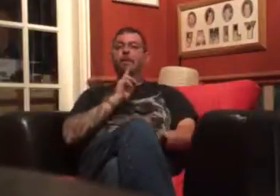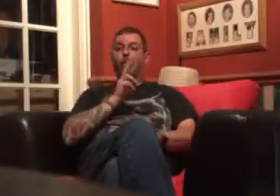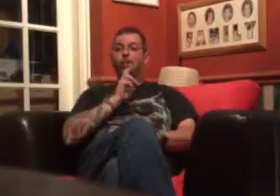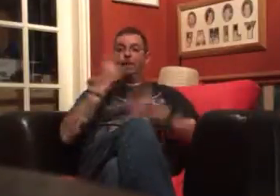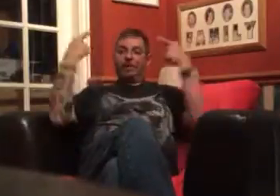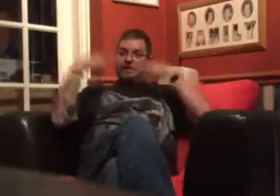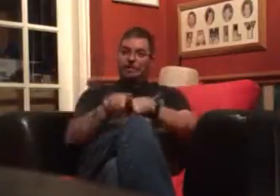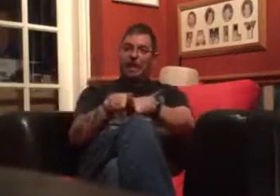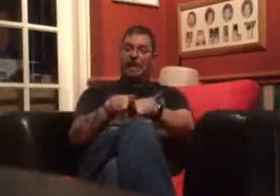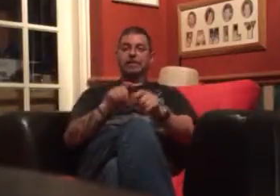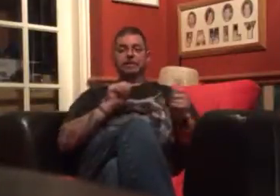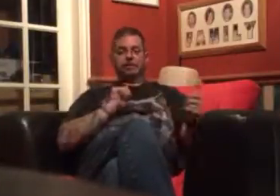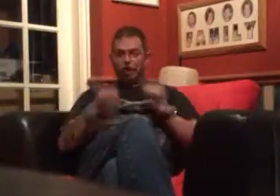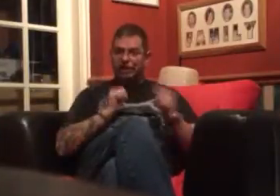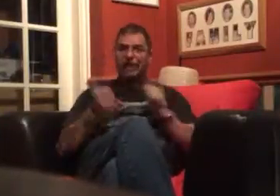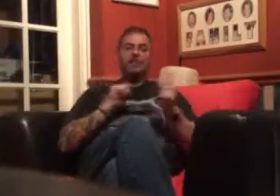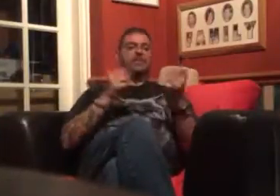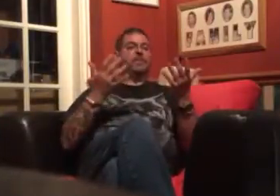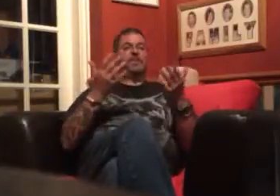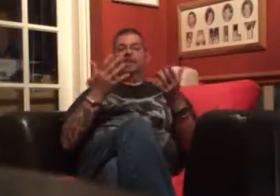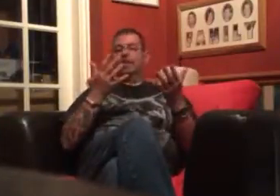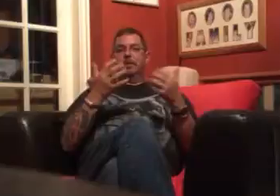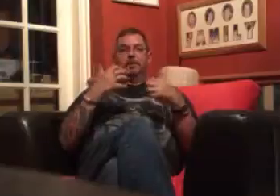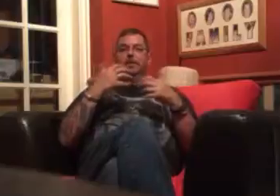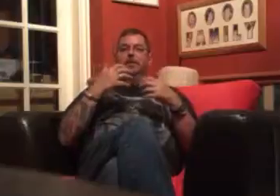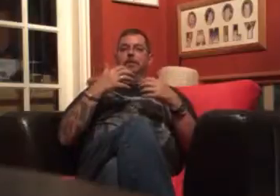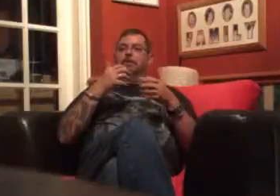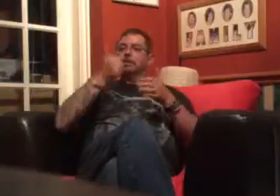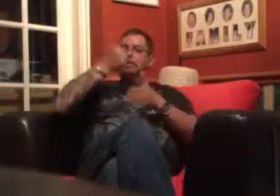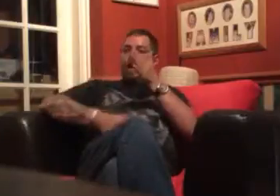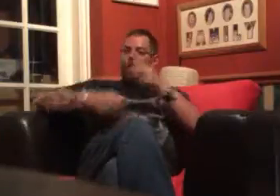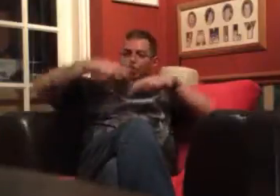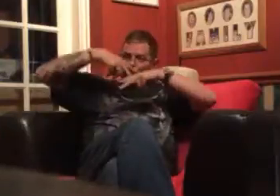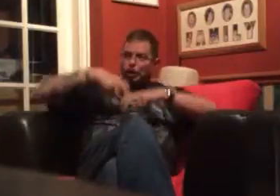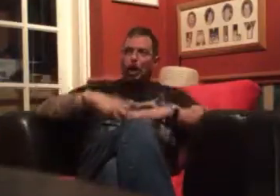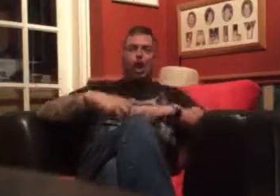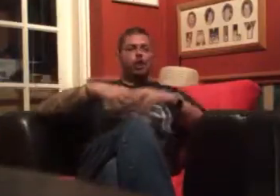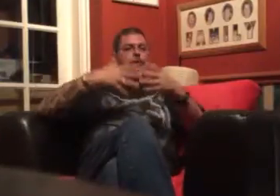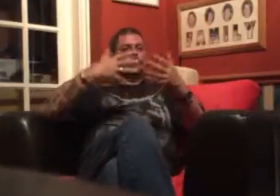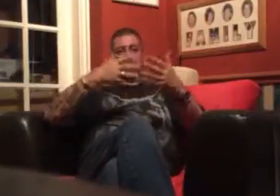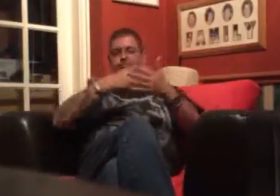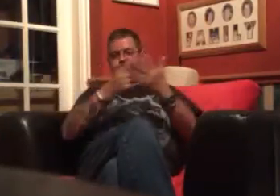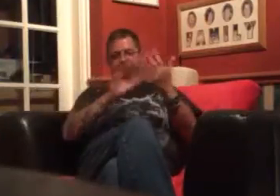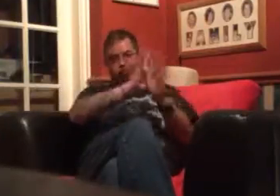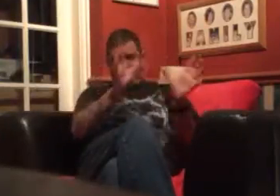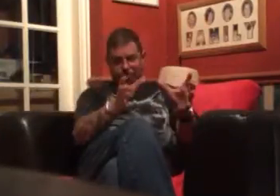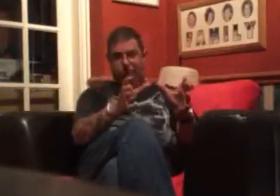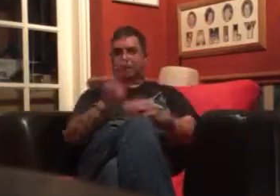linguistics, and the voiceover, the simultaneous, the consecutive processes, and then start researching into